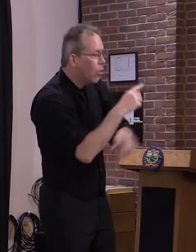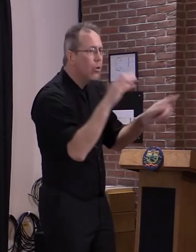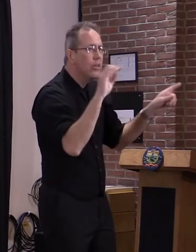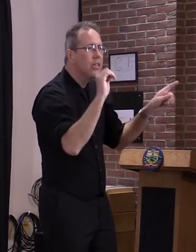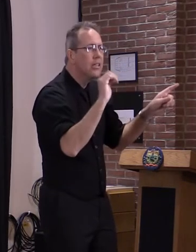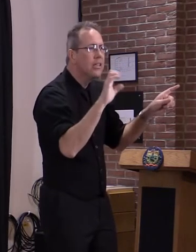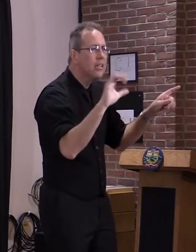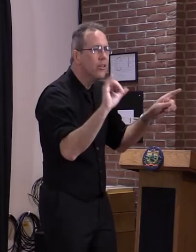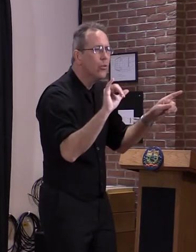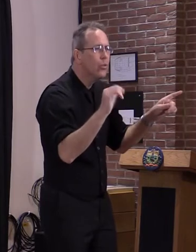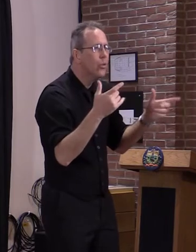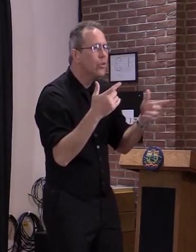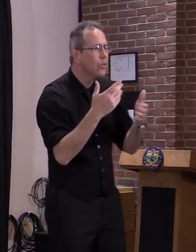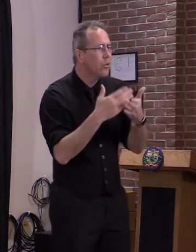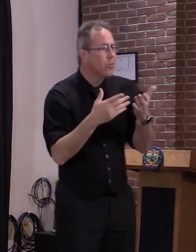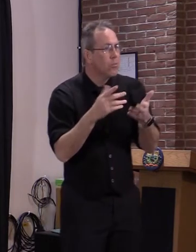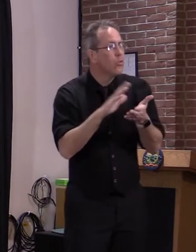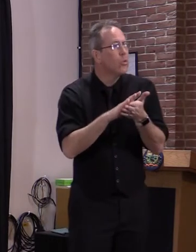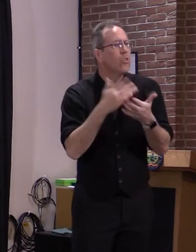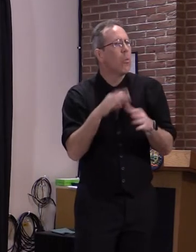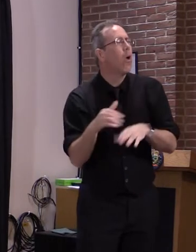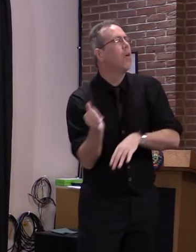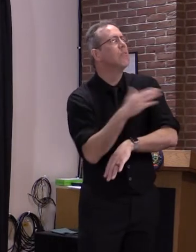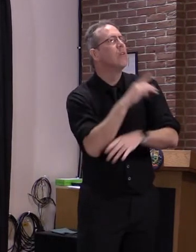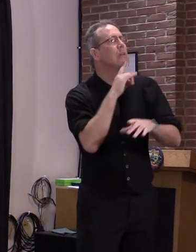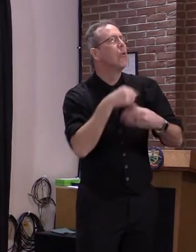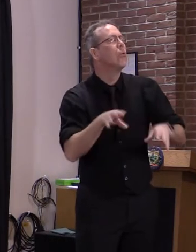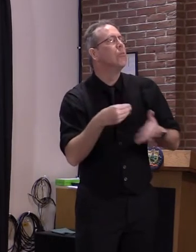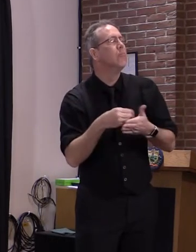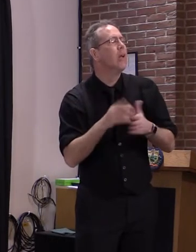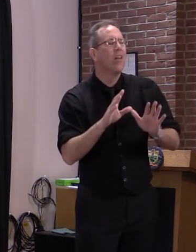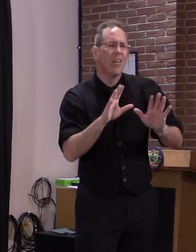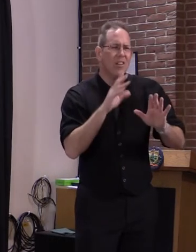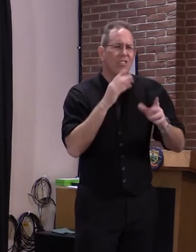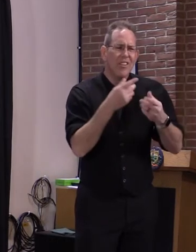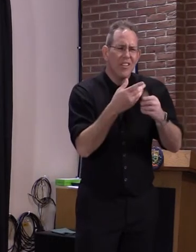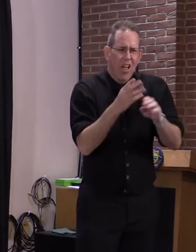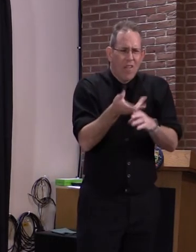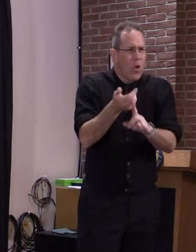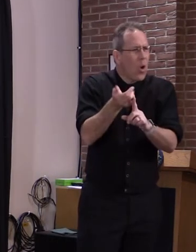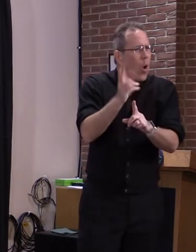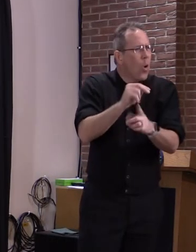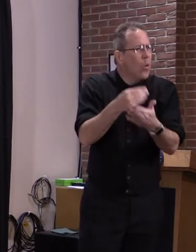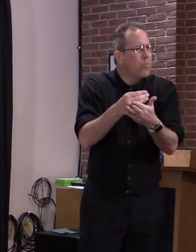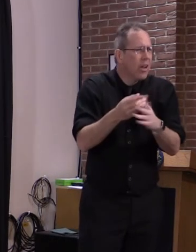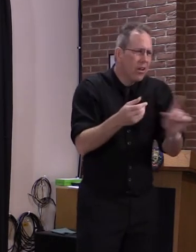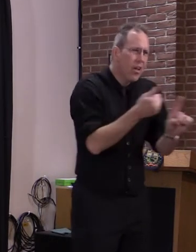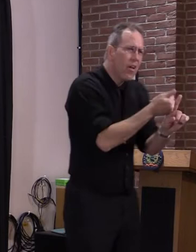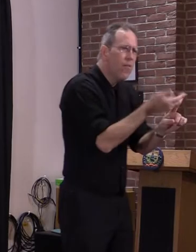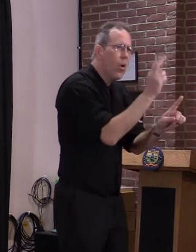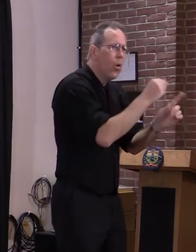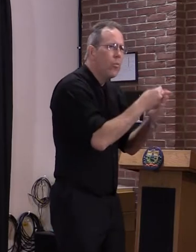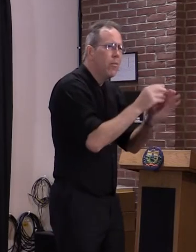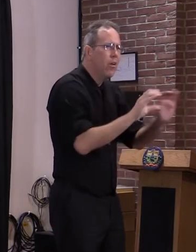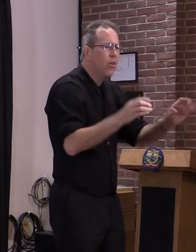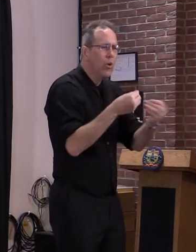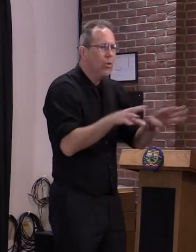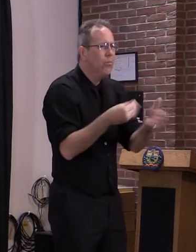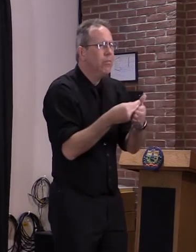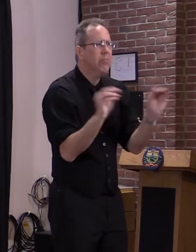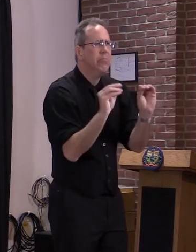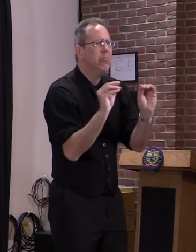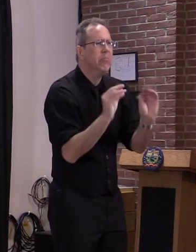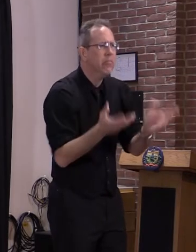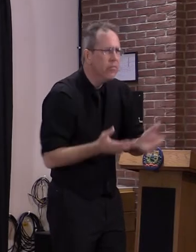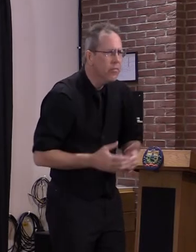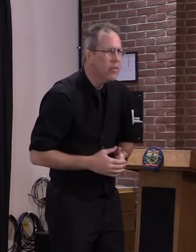of the Ed Fund. So we had a study that was done a year ago on that, and we have an interest in taking that forward and actually trying to operationalize that